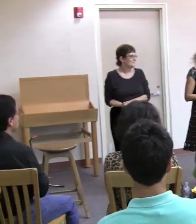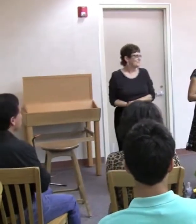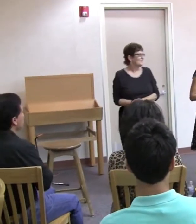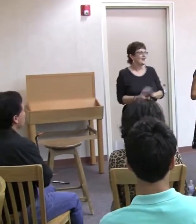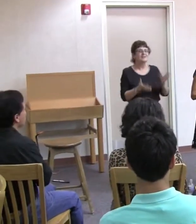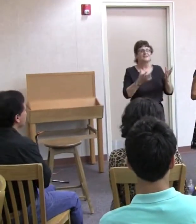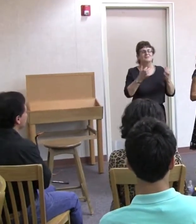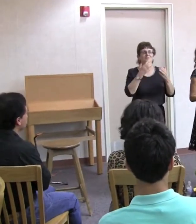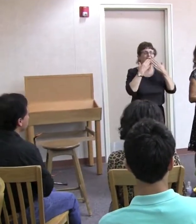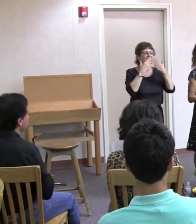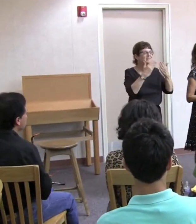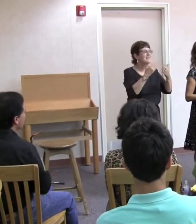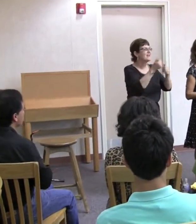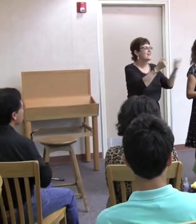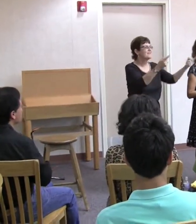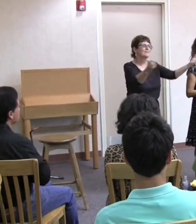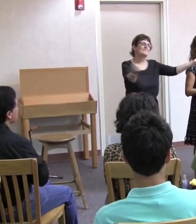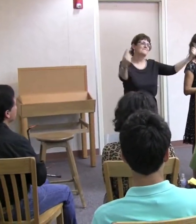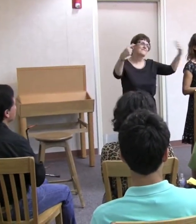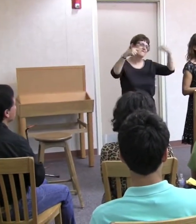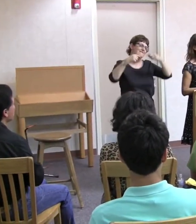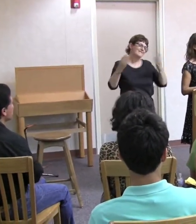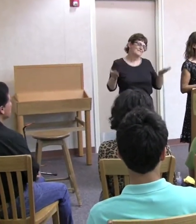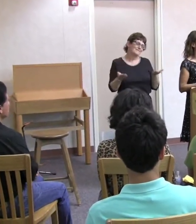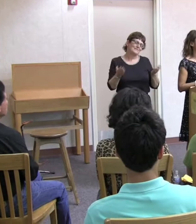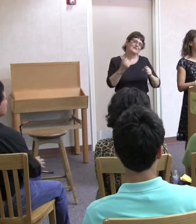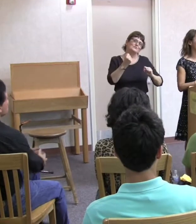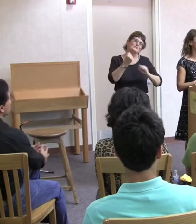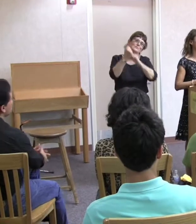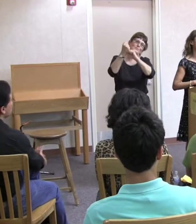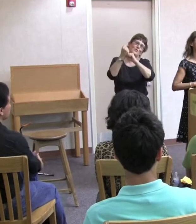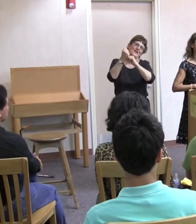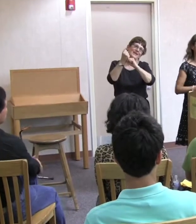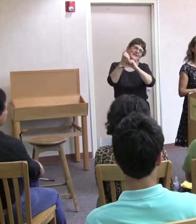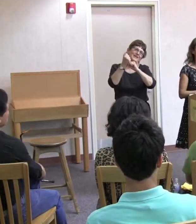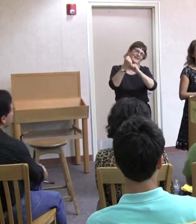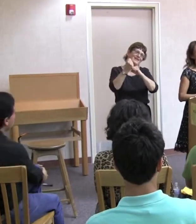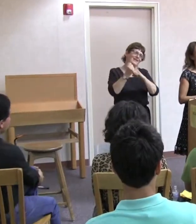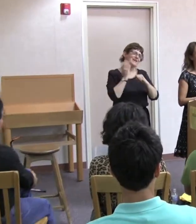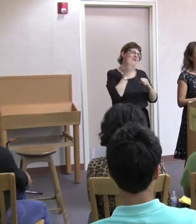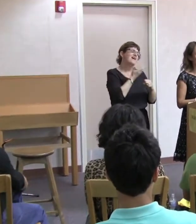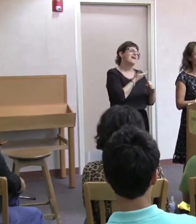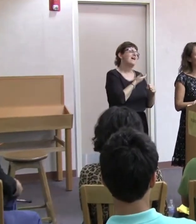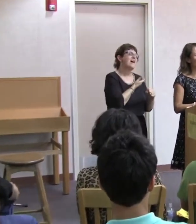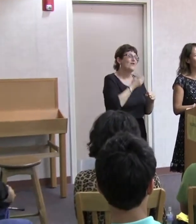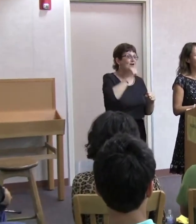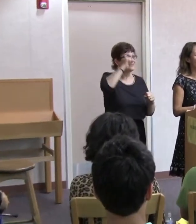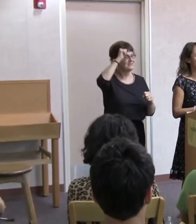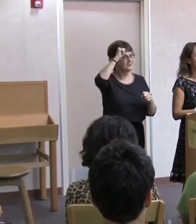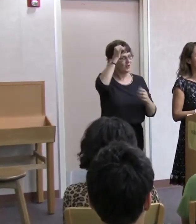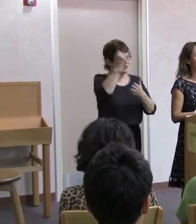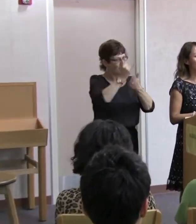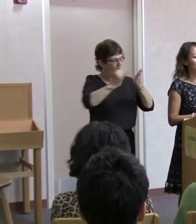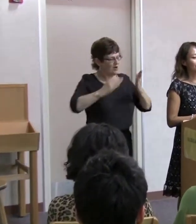I just want to thank everybody for being here and supporting our adult artists here.